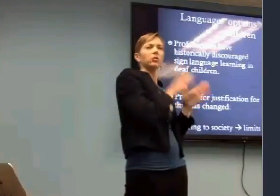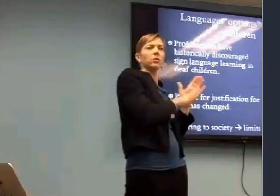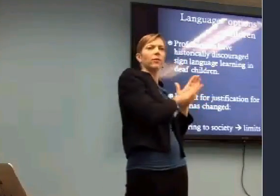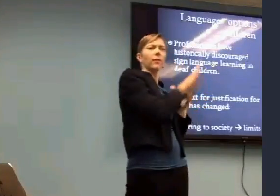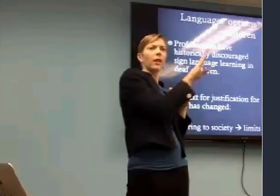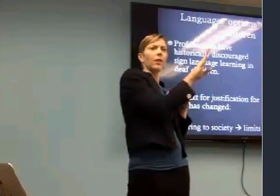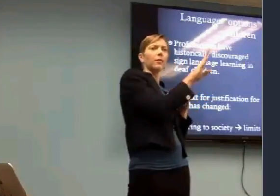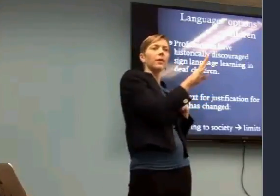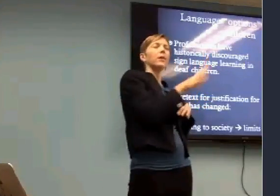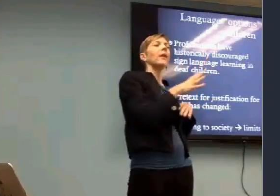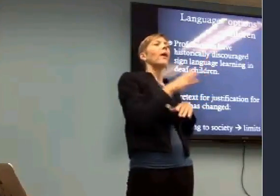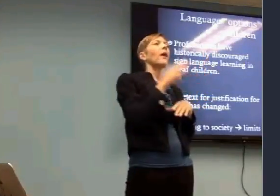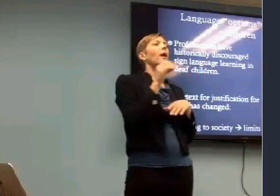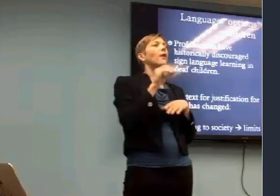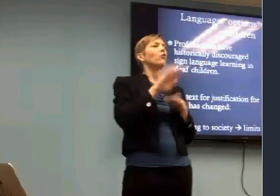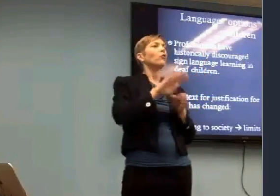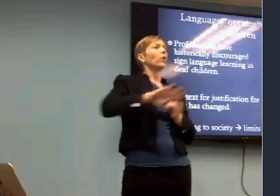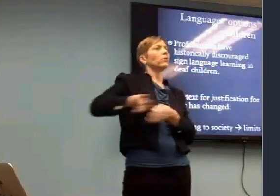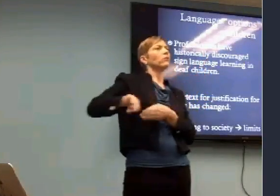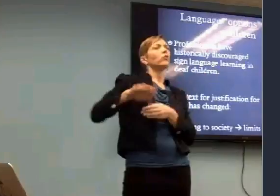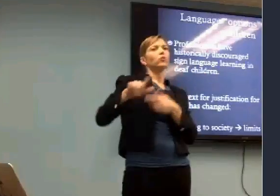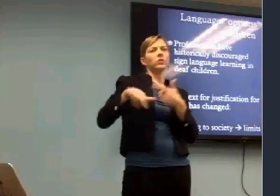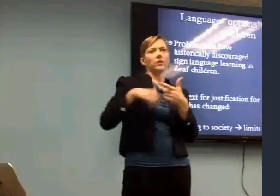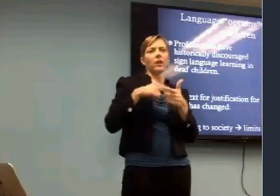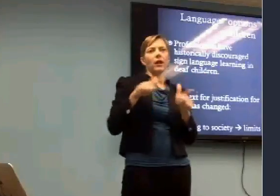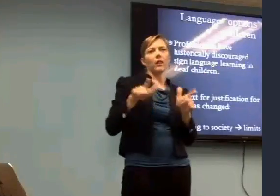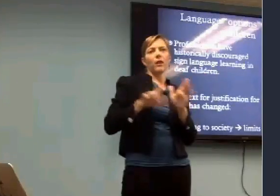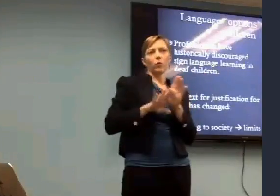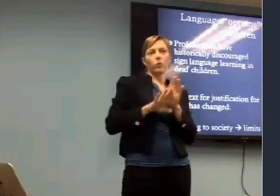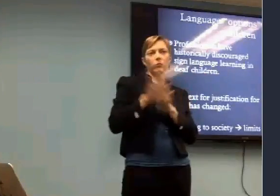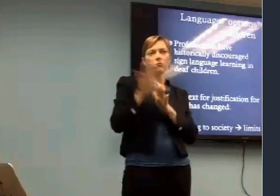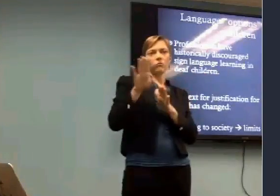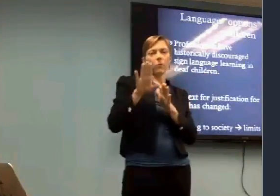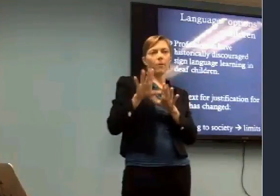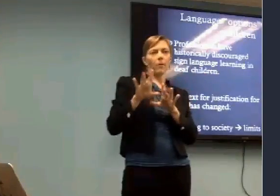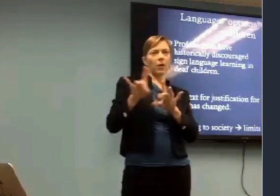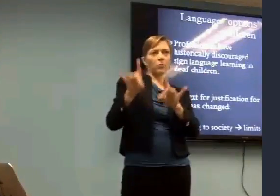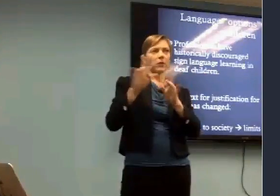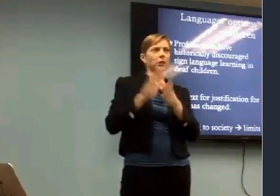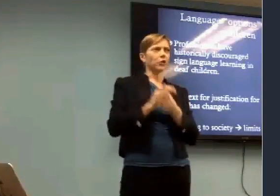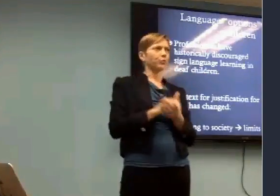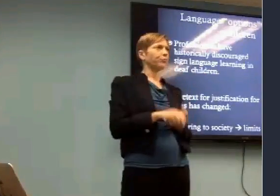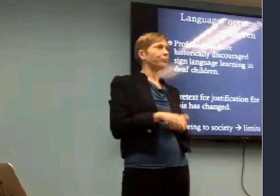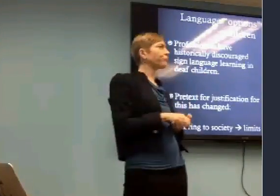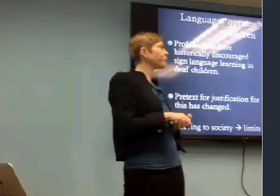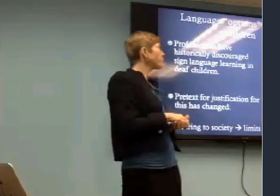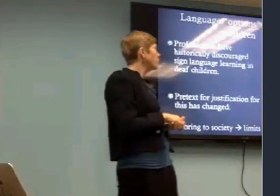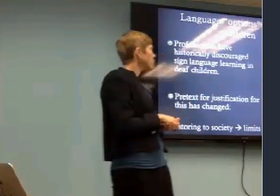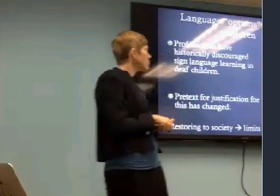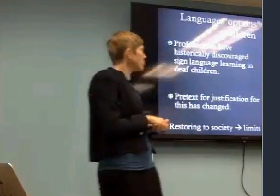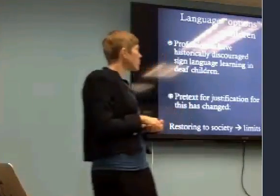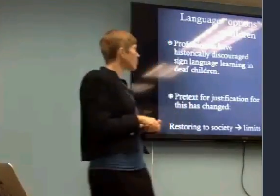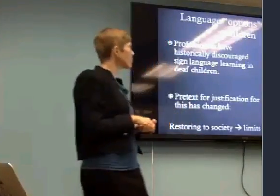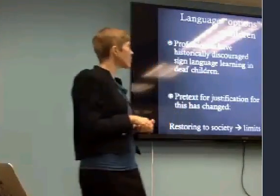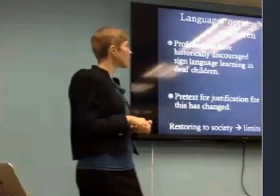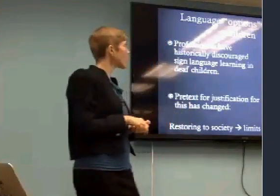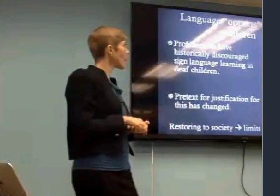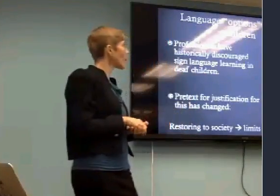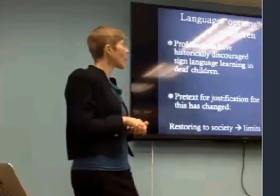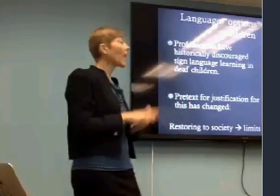on oral and speech development rather than promoting sign language acquisition.